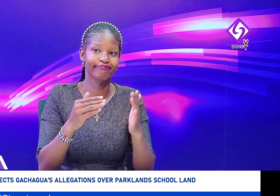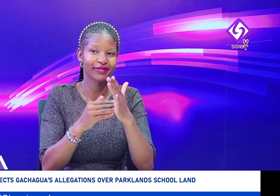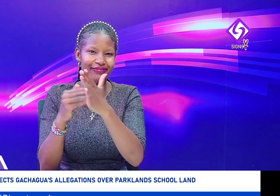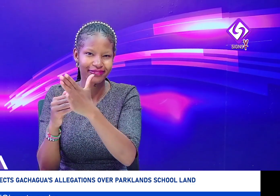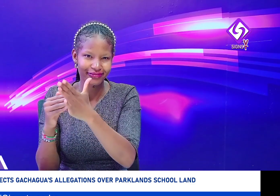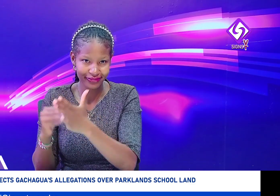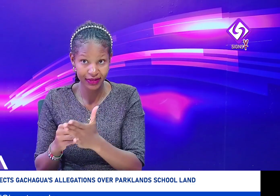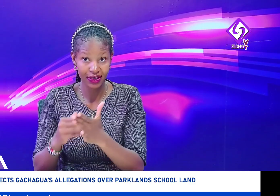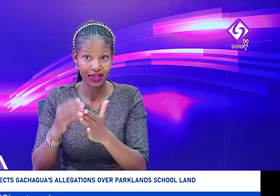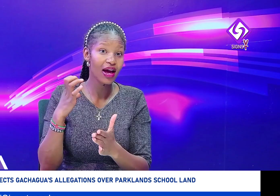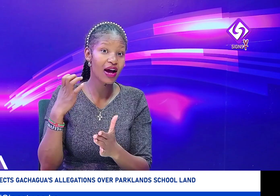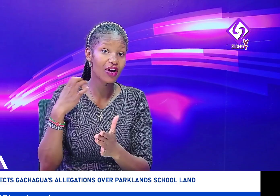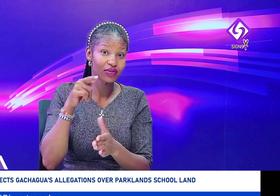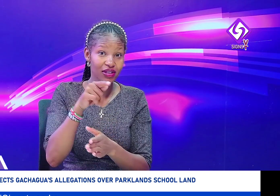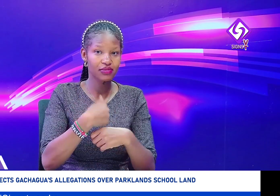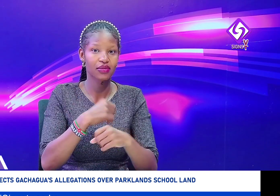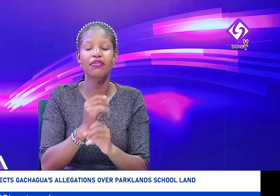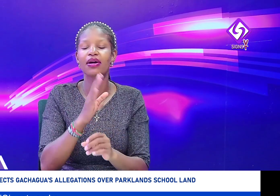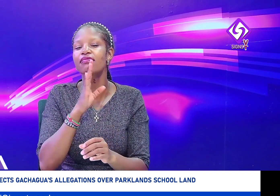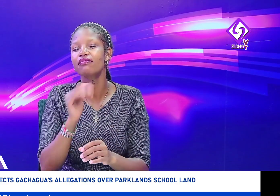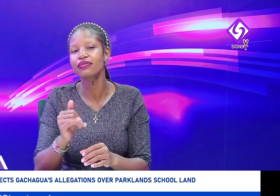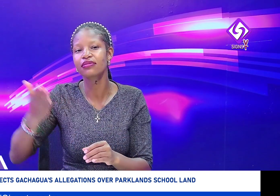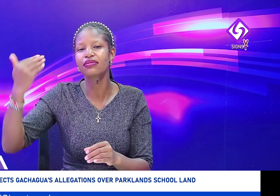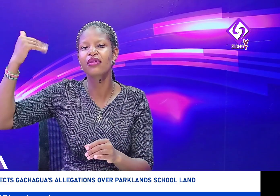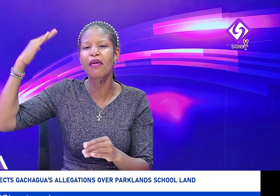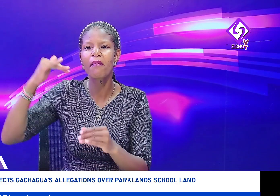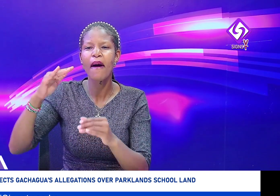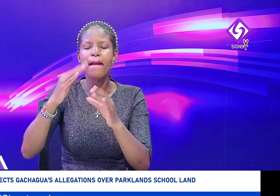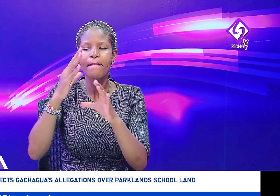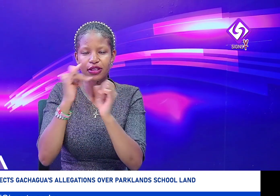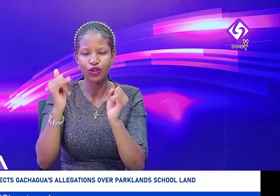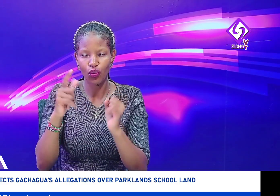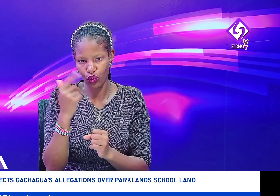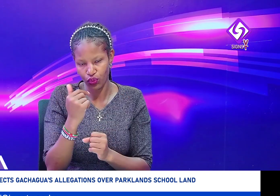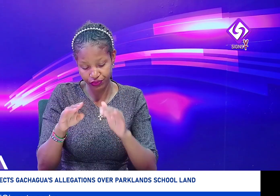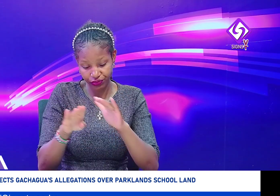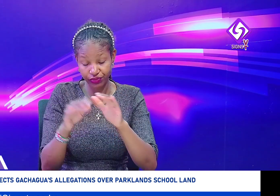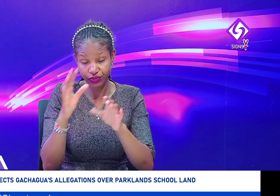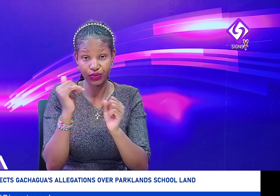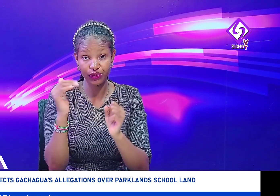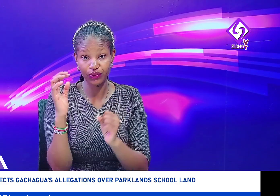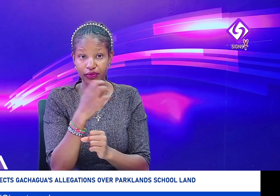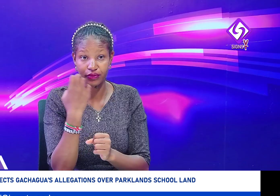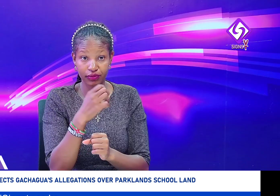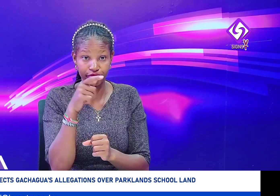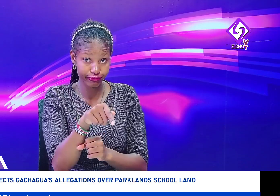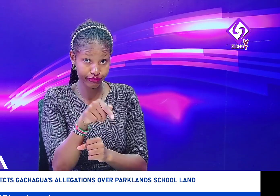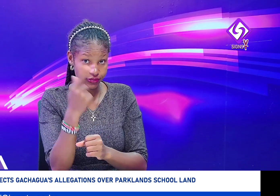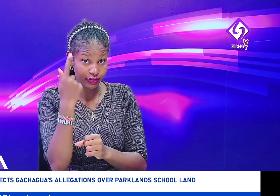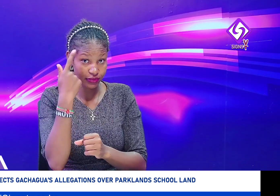claims made by former Deputy President Rigathi Gachagua regarding the alleged irregular acquisition of school land